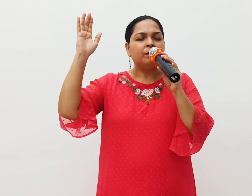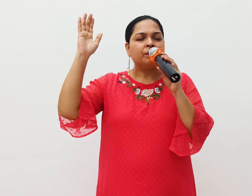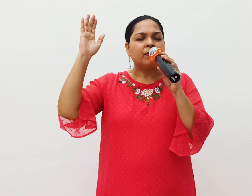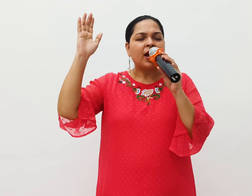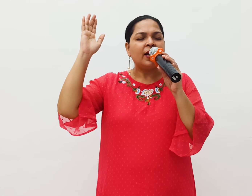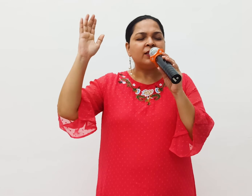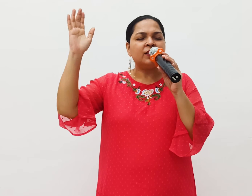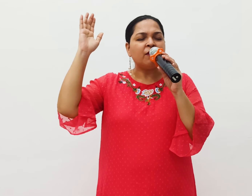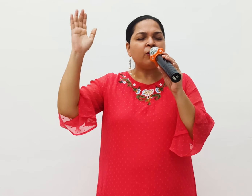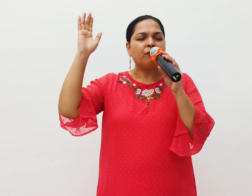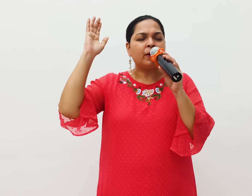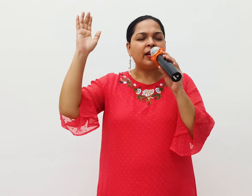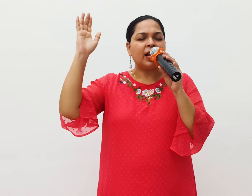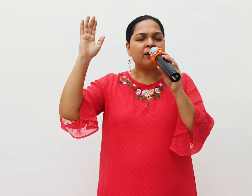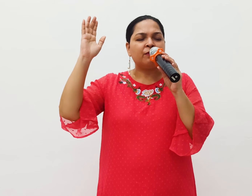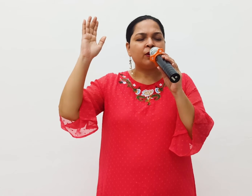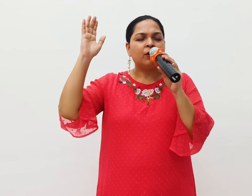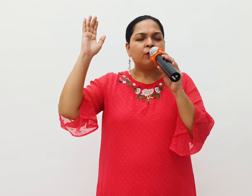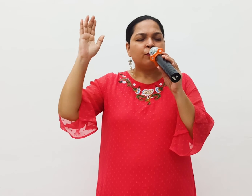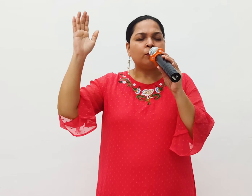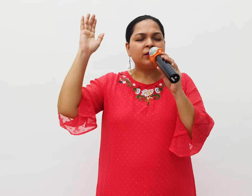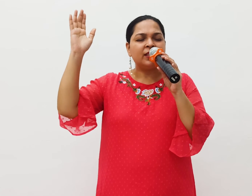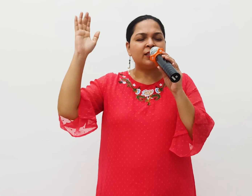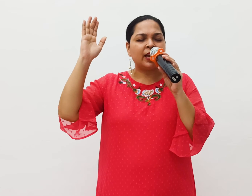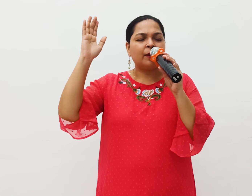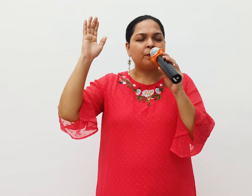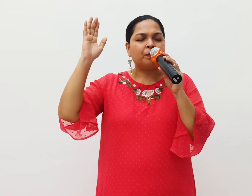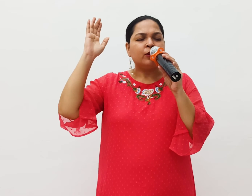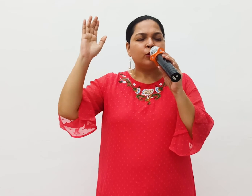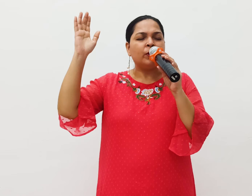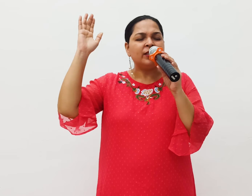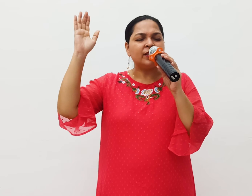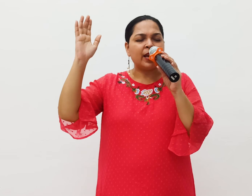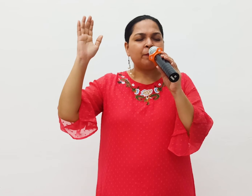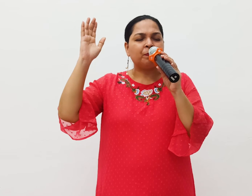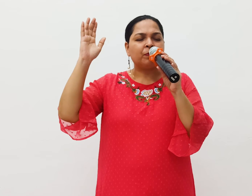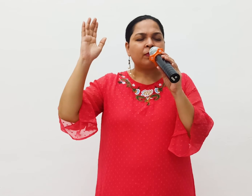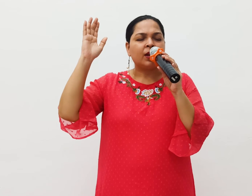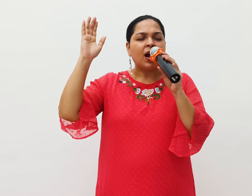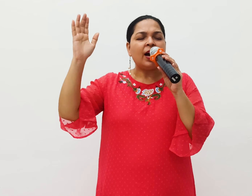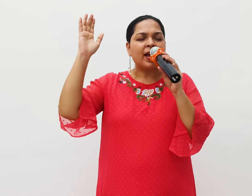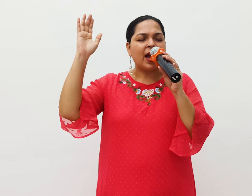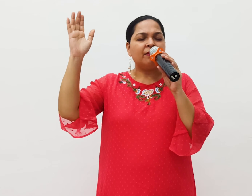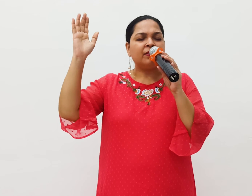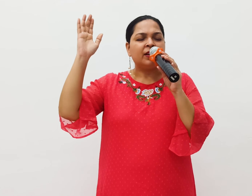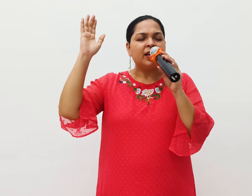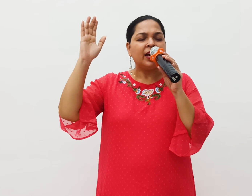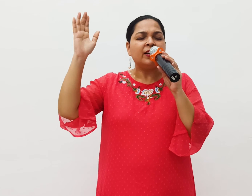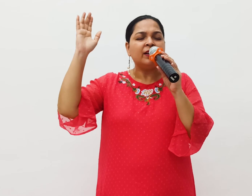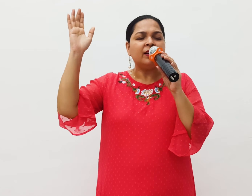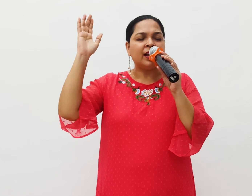Lord and Savior of my life. From this day, through his name, I